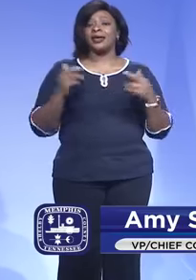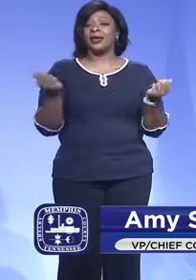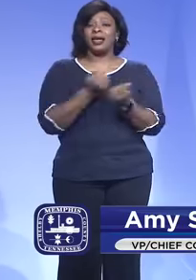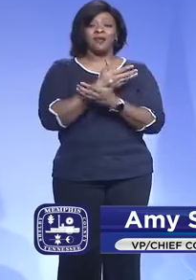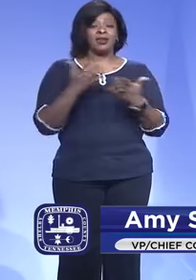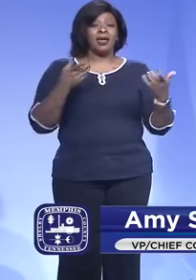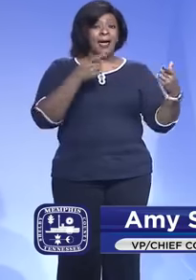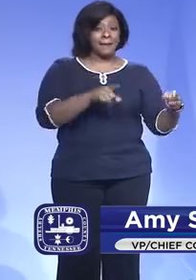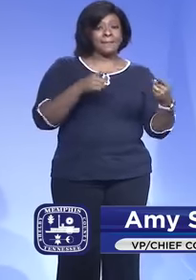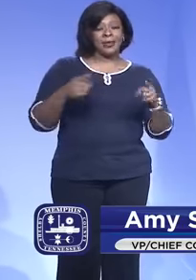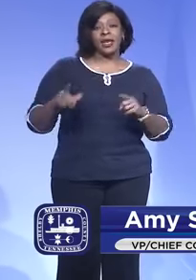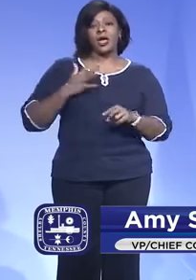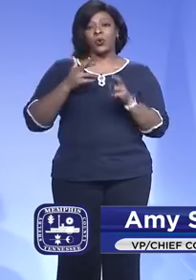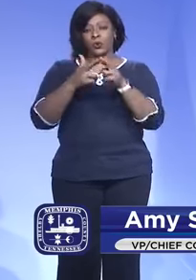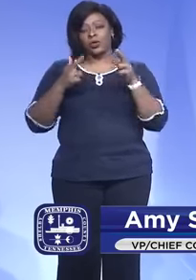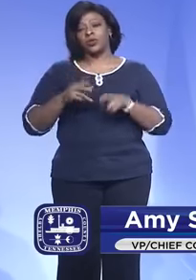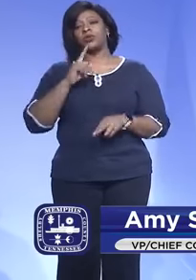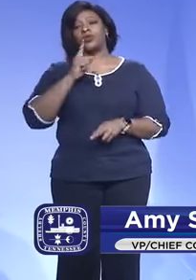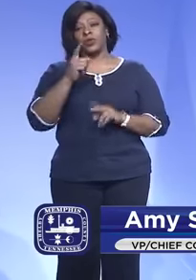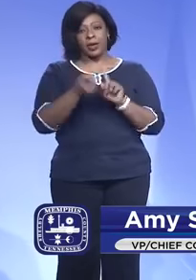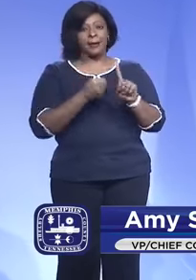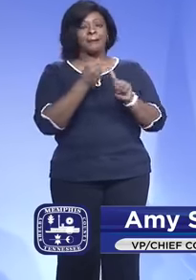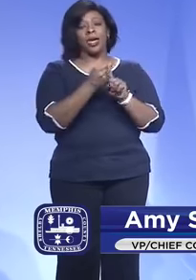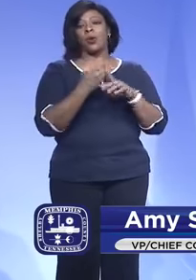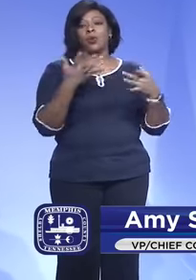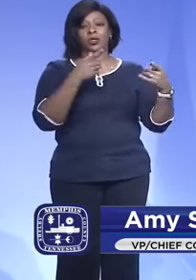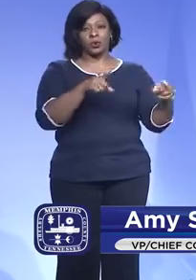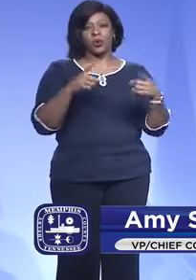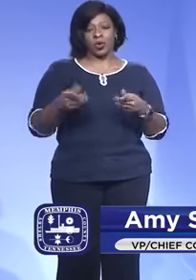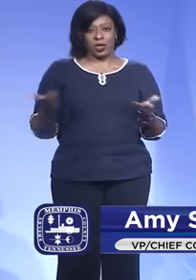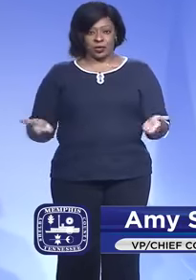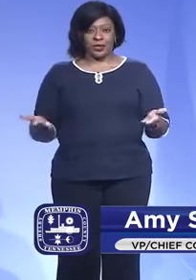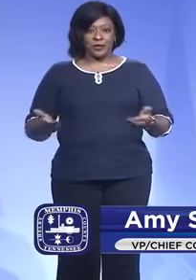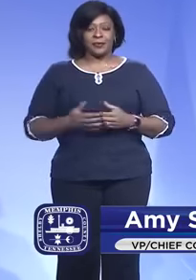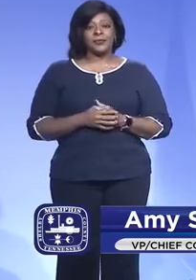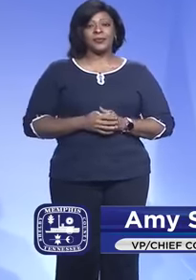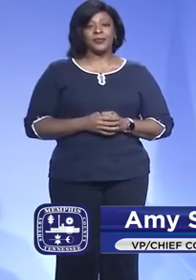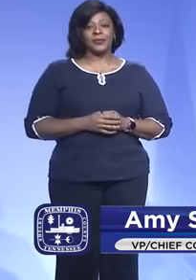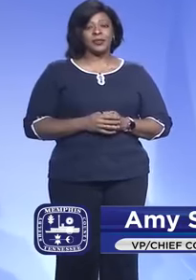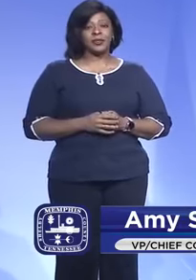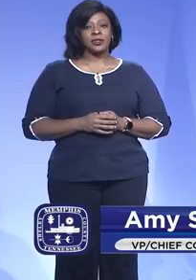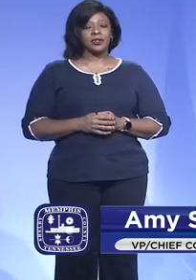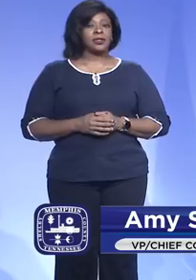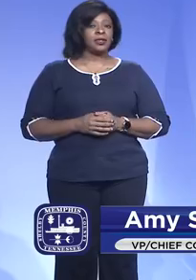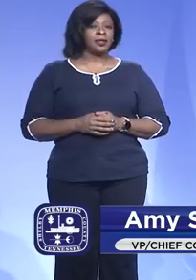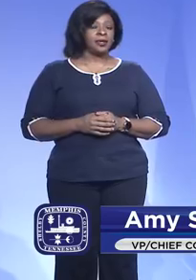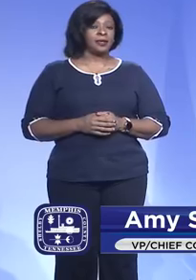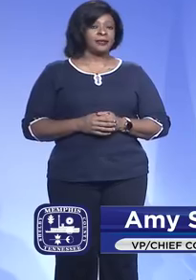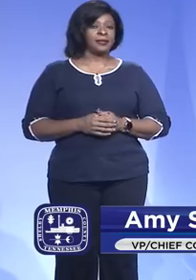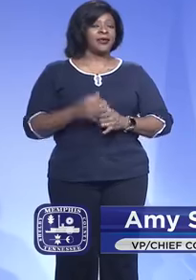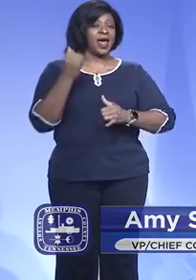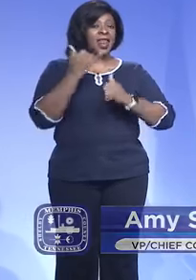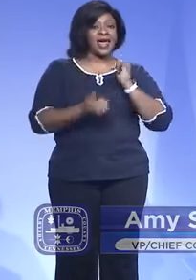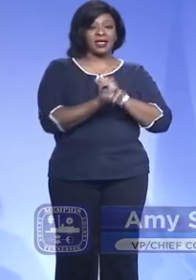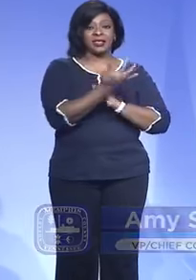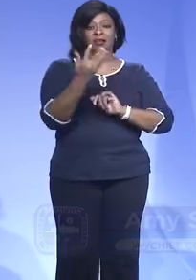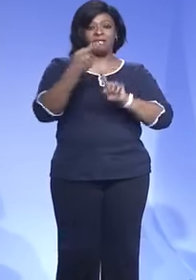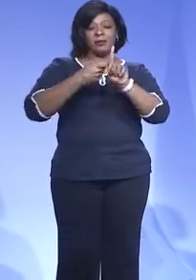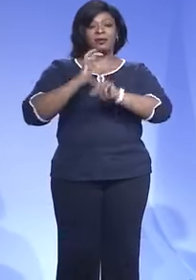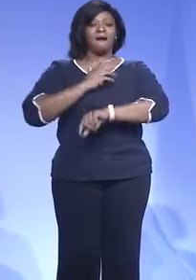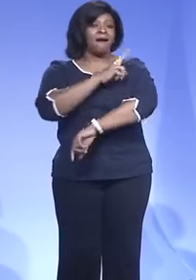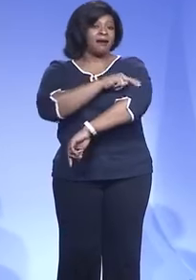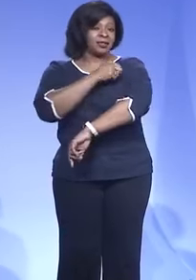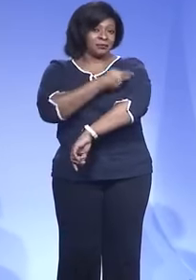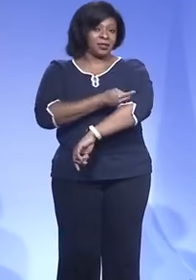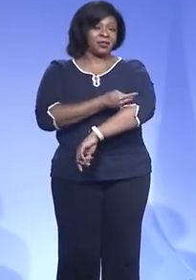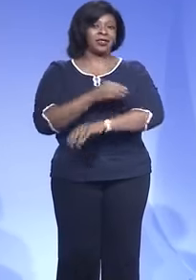everything that's happening in our region certainly has an impact on what's going on down here. And over the last several months, our